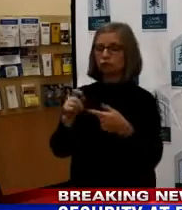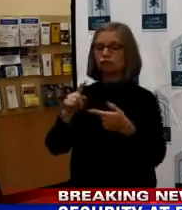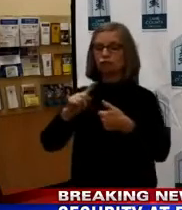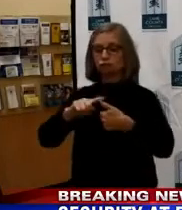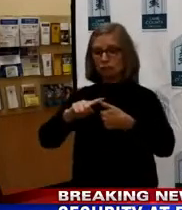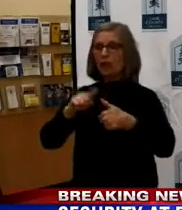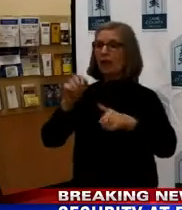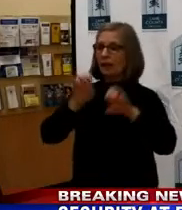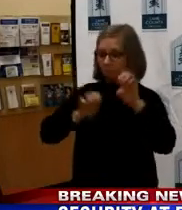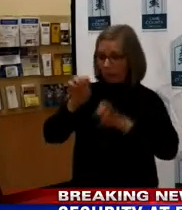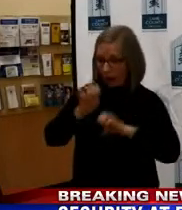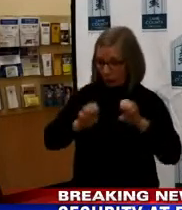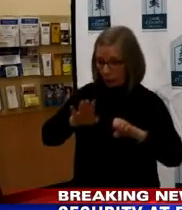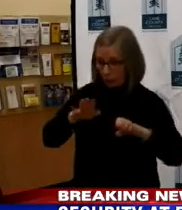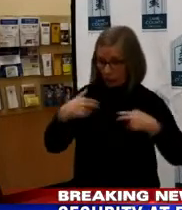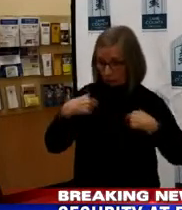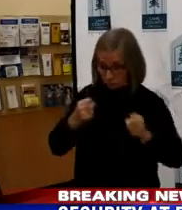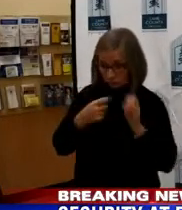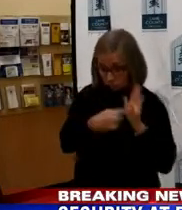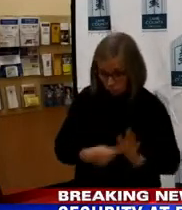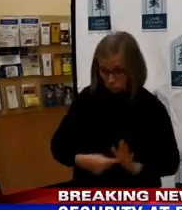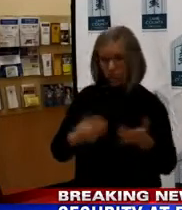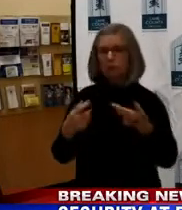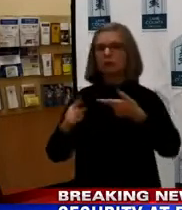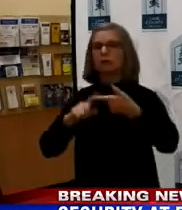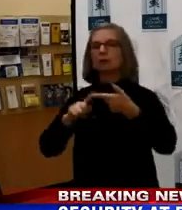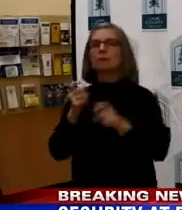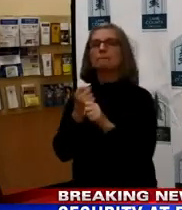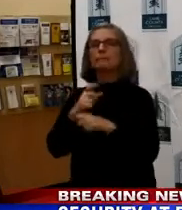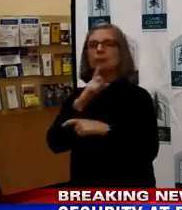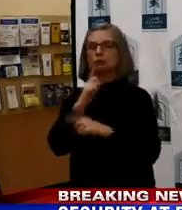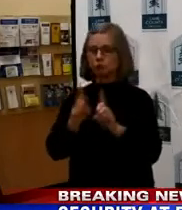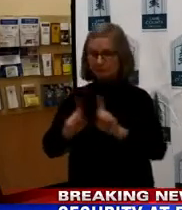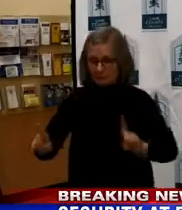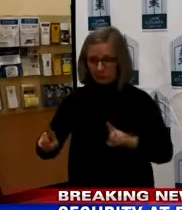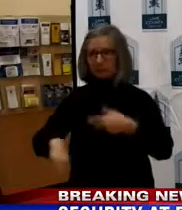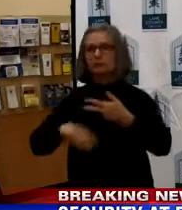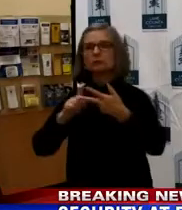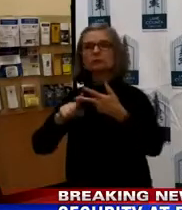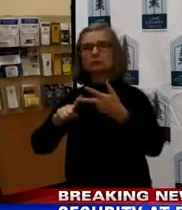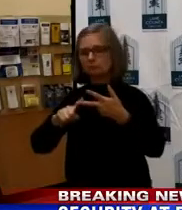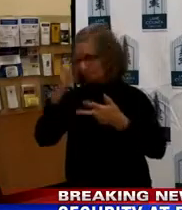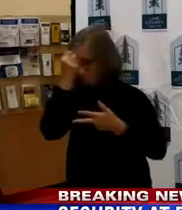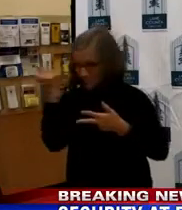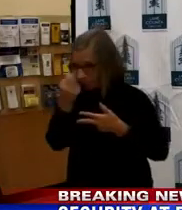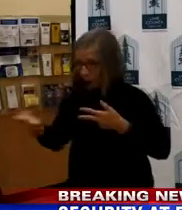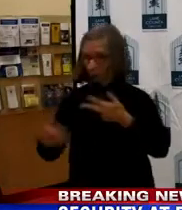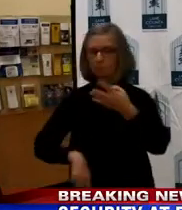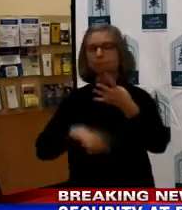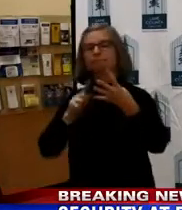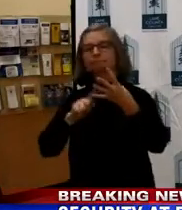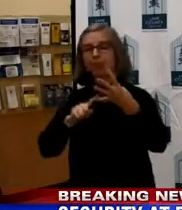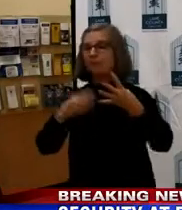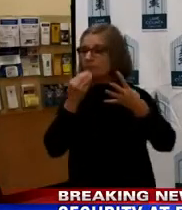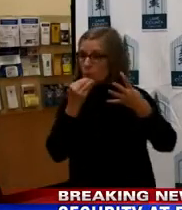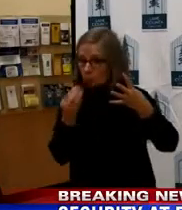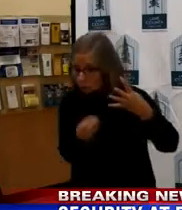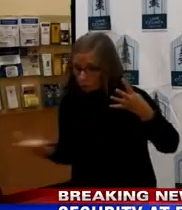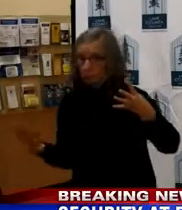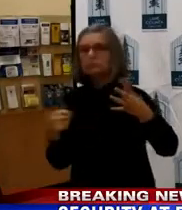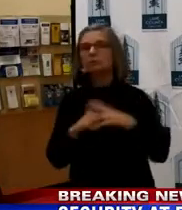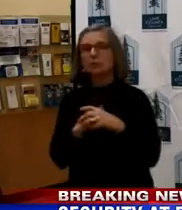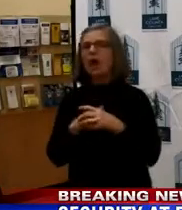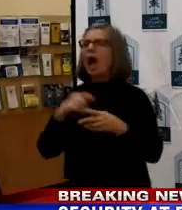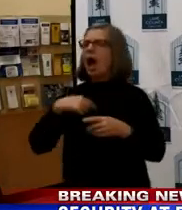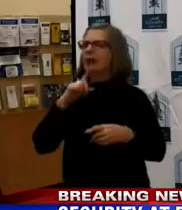sure social distancing is happening, communicating information, providing food, and I'm sure that security is part of that, but I will need to